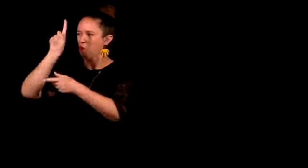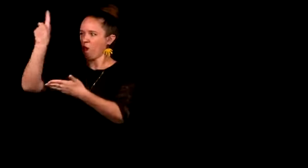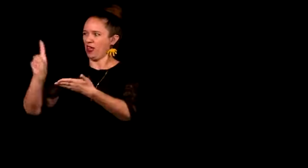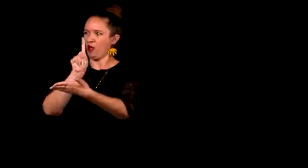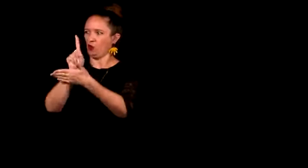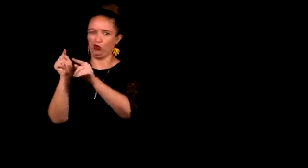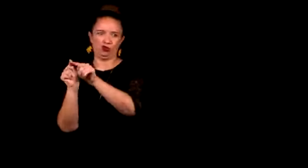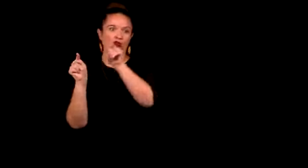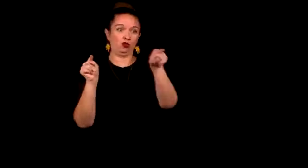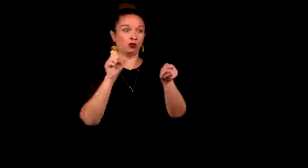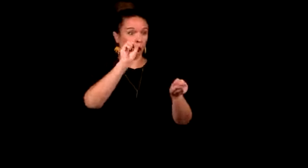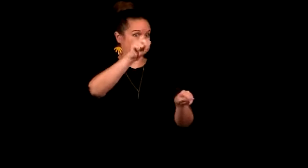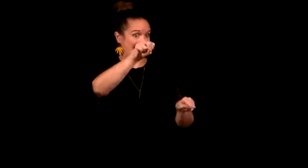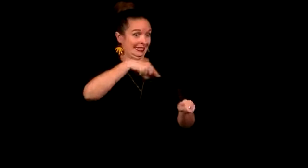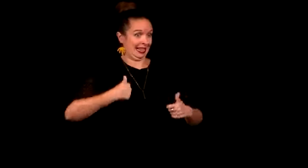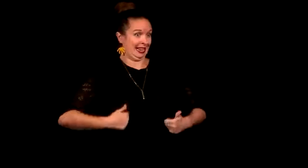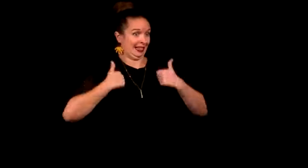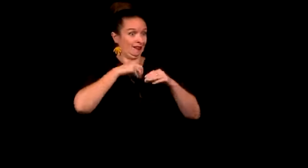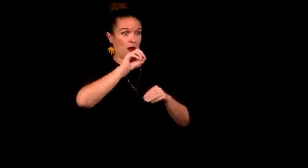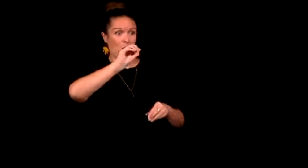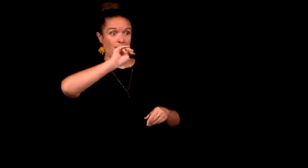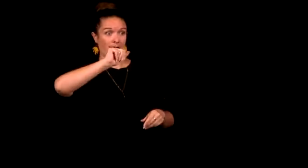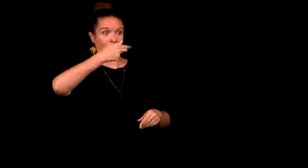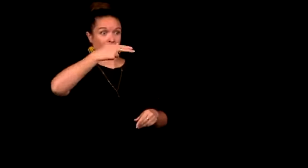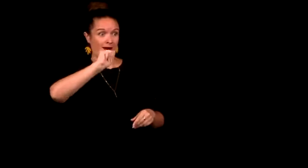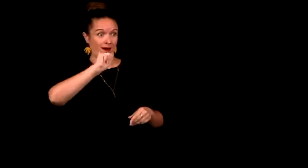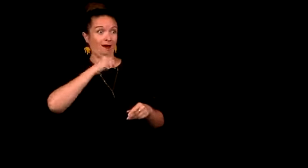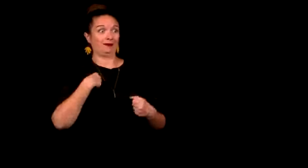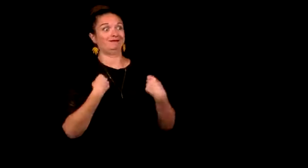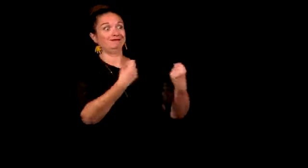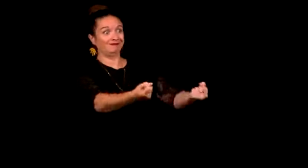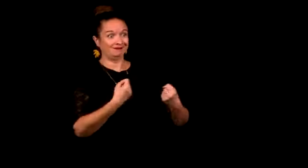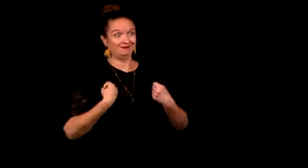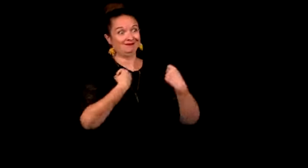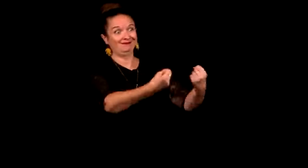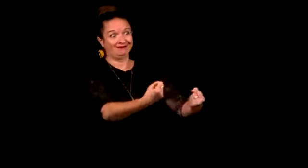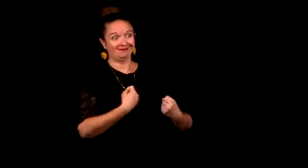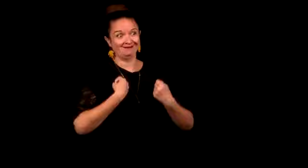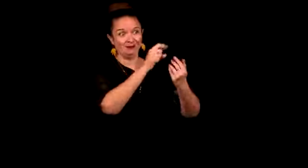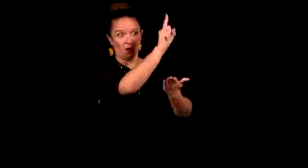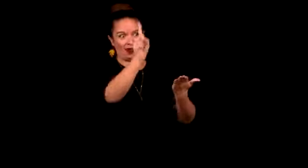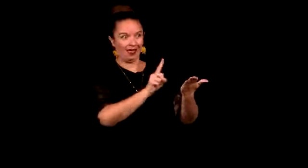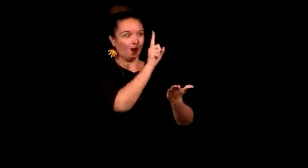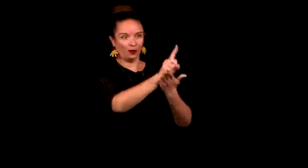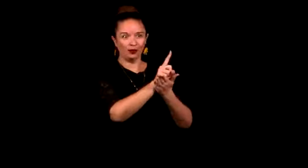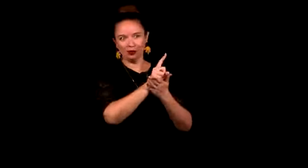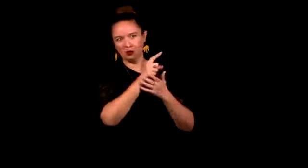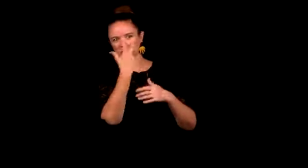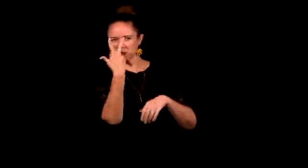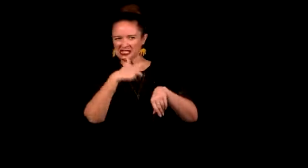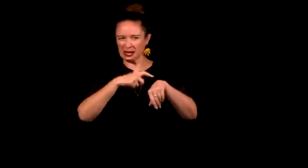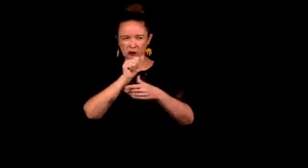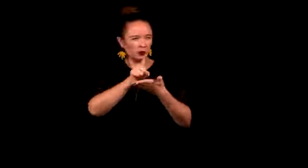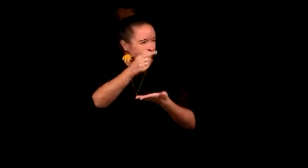Not Omaha. I went, it was like an hour away from Omaha. I did live in Omaha, so I had to travel an